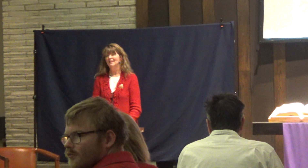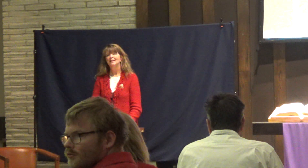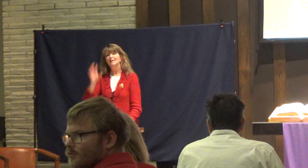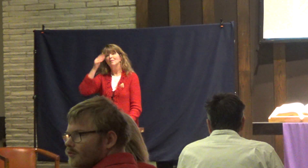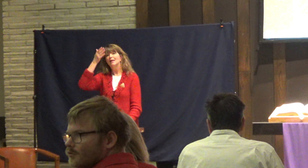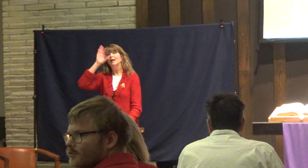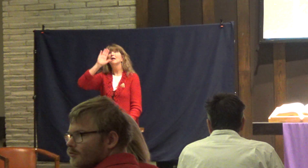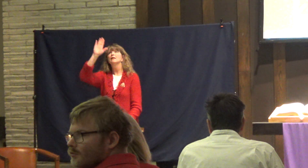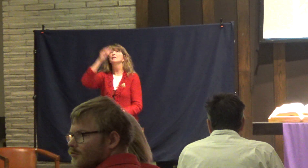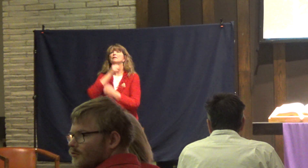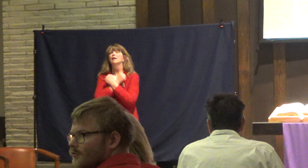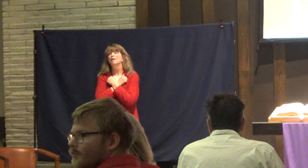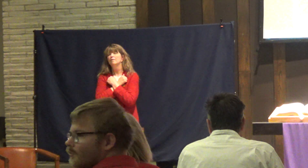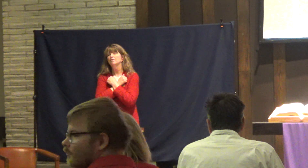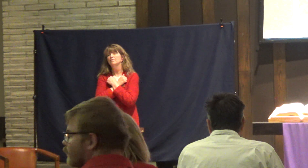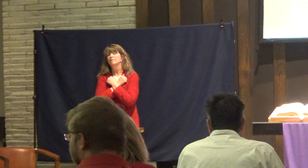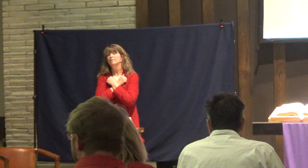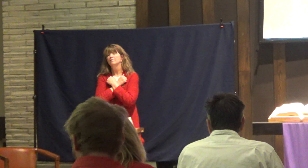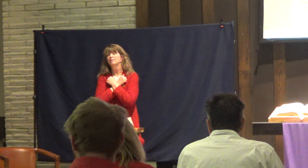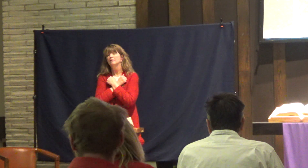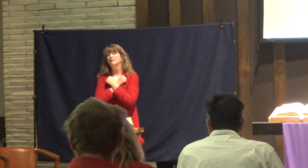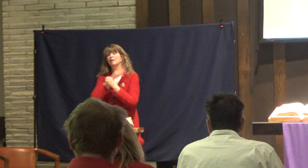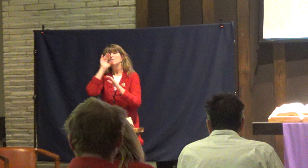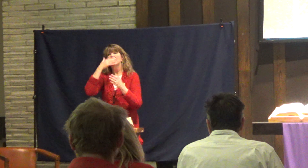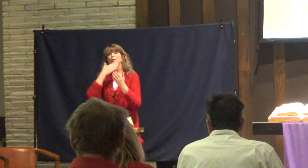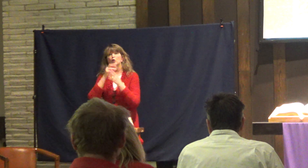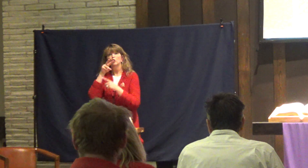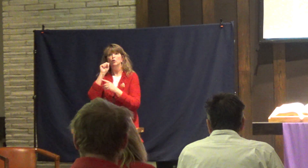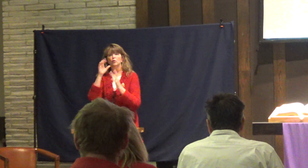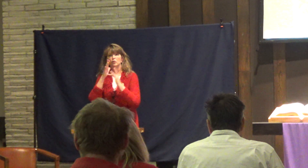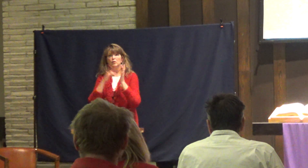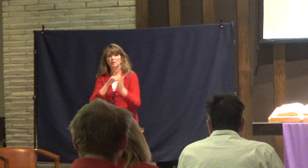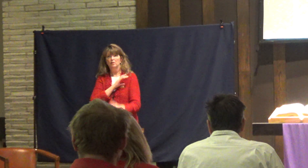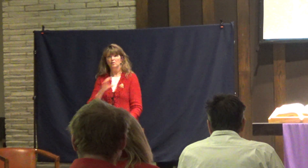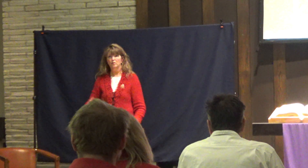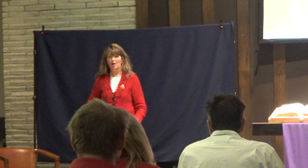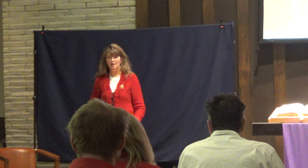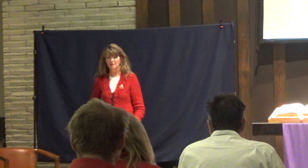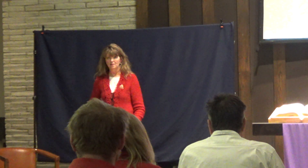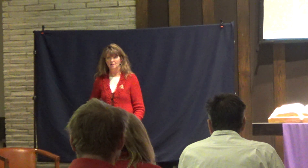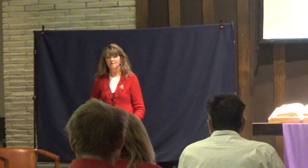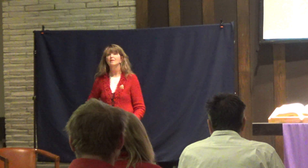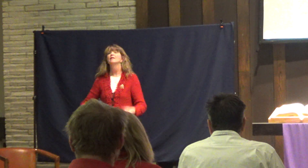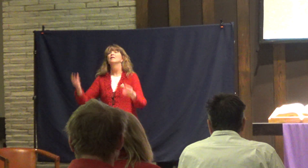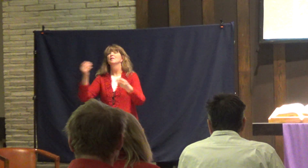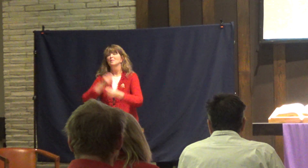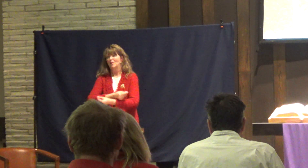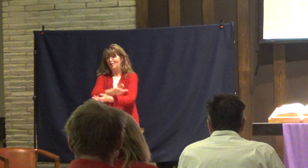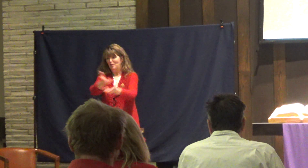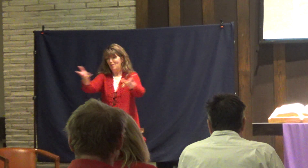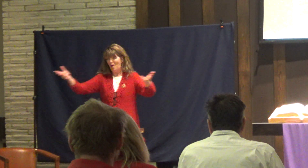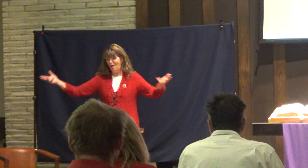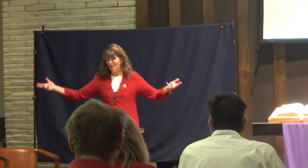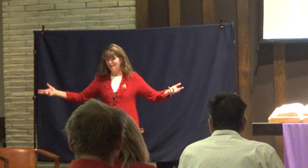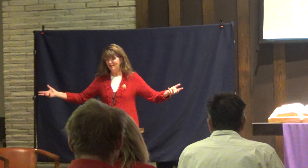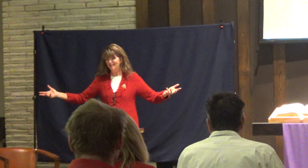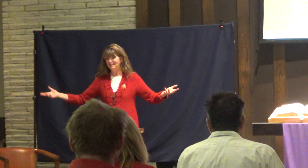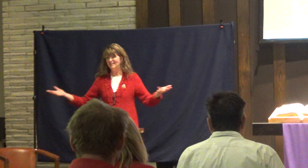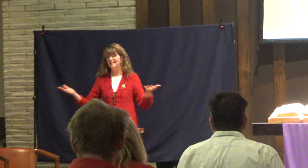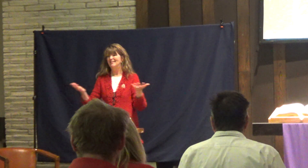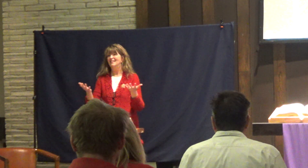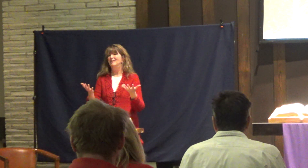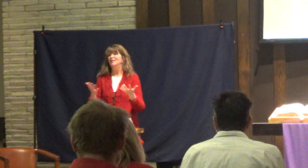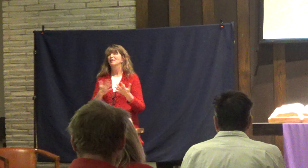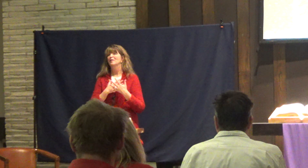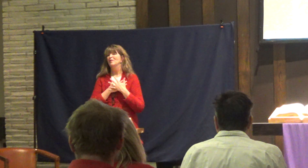narthex. And may God's love and the good news of Jesus Christ be with all of